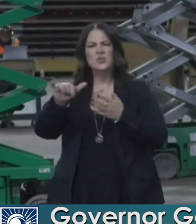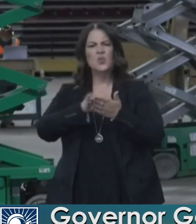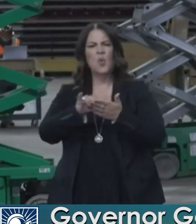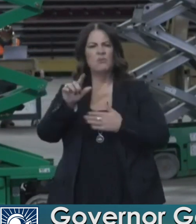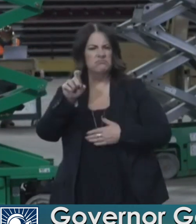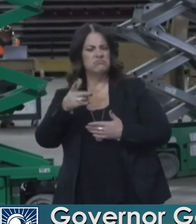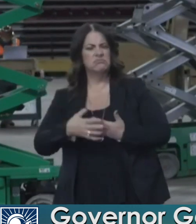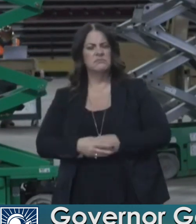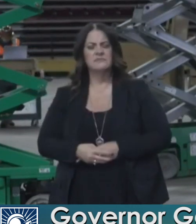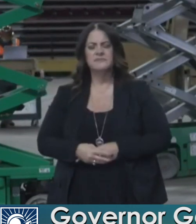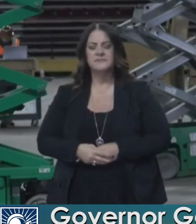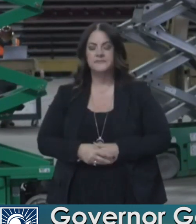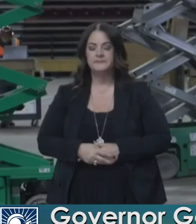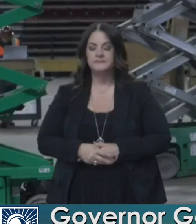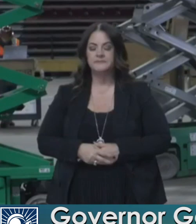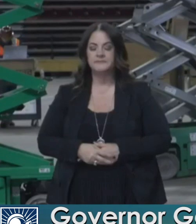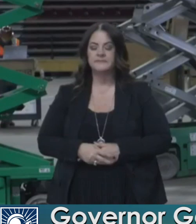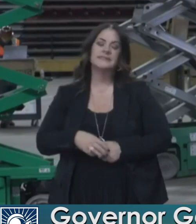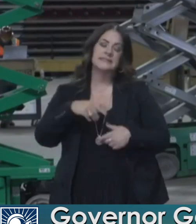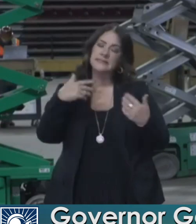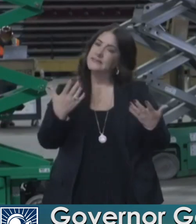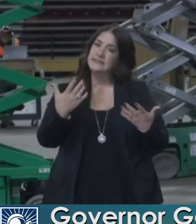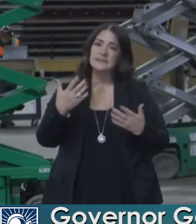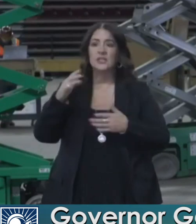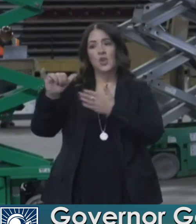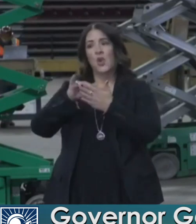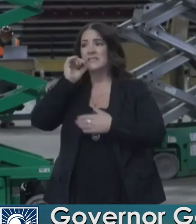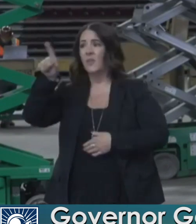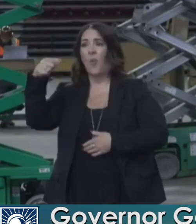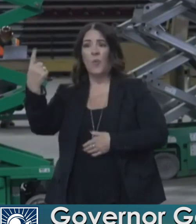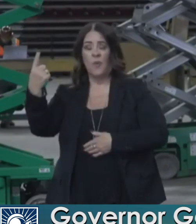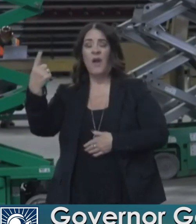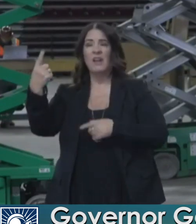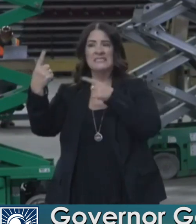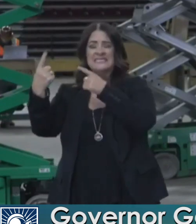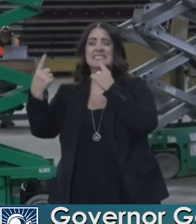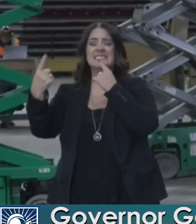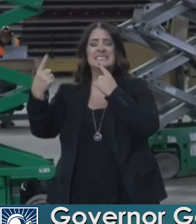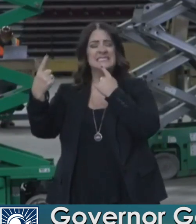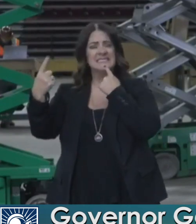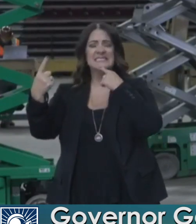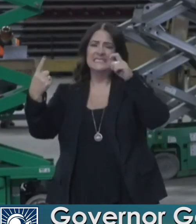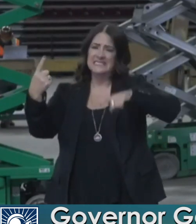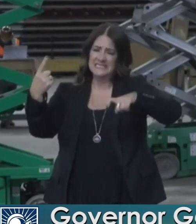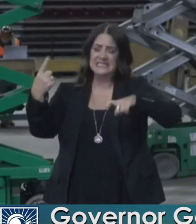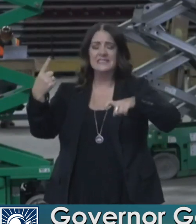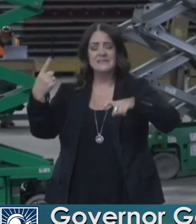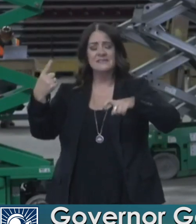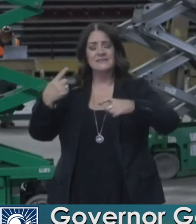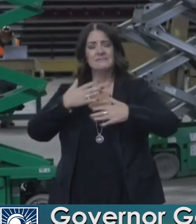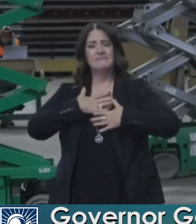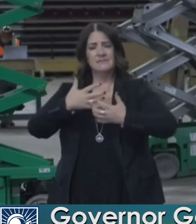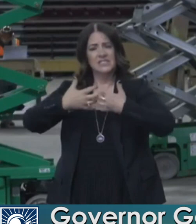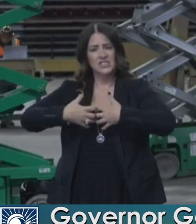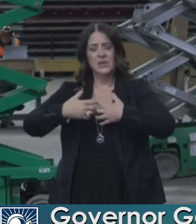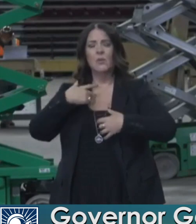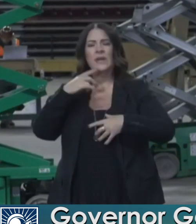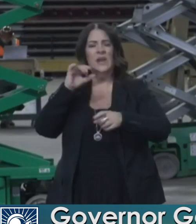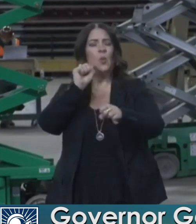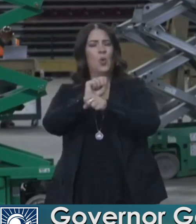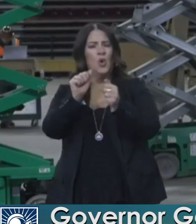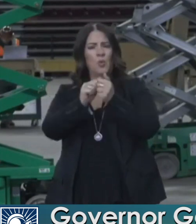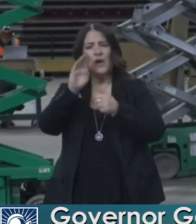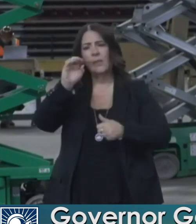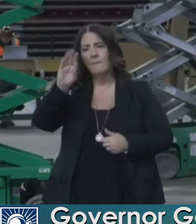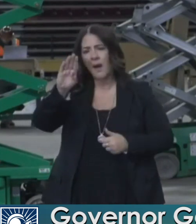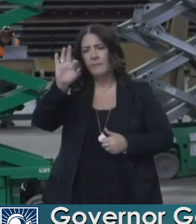New York is one of the states that is in desperate need of ventilators. We worked with our federal partners, particularly Bob Fenton, our